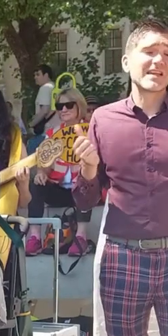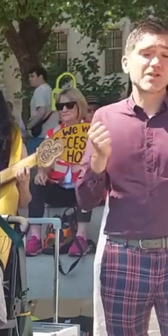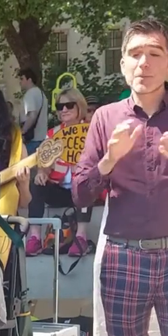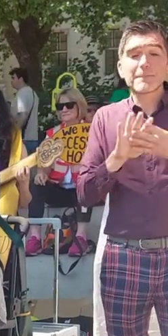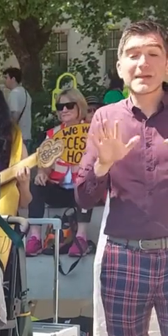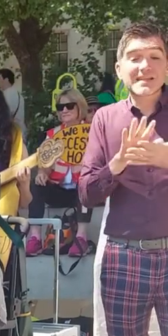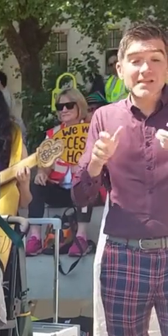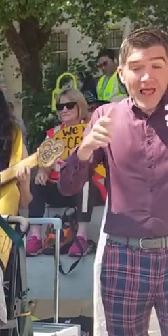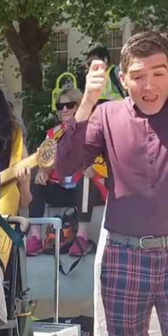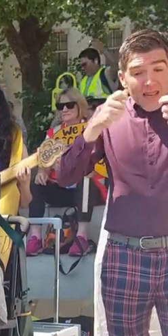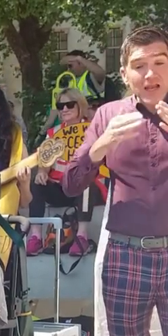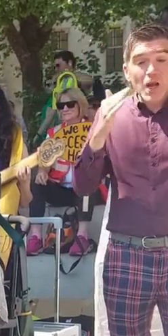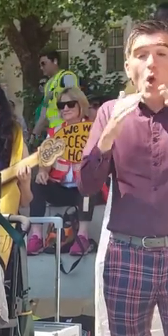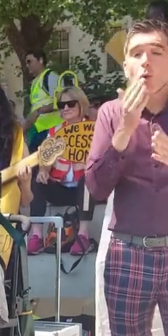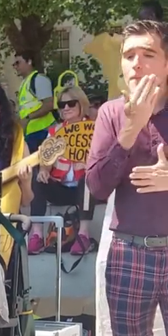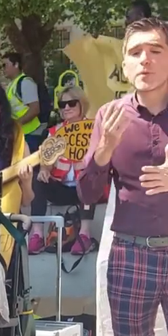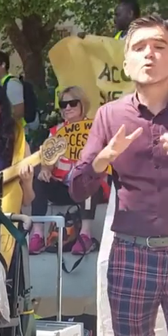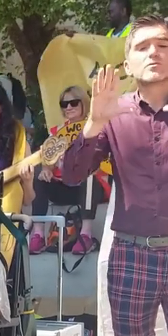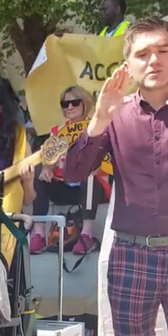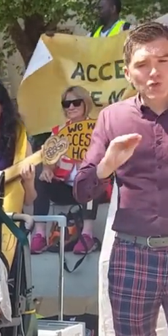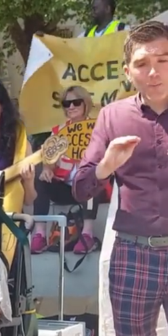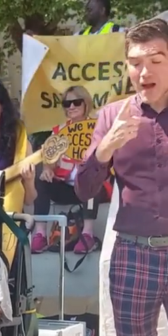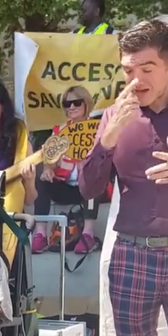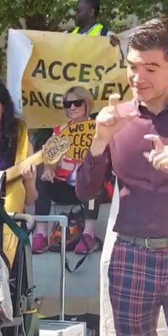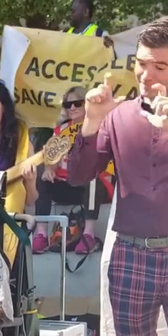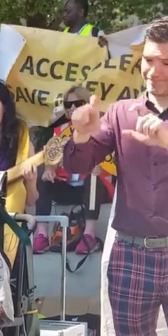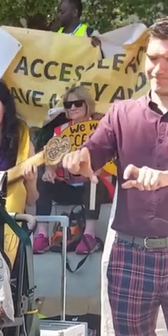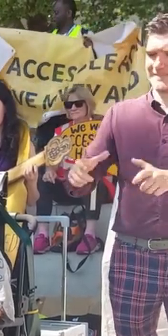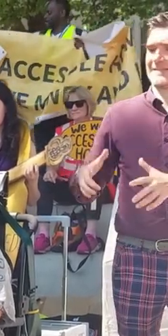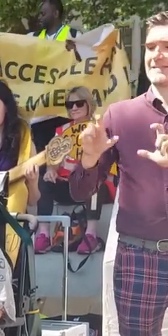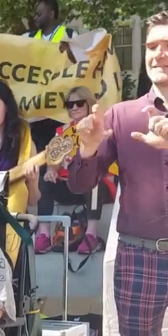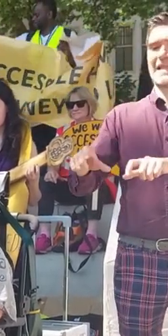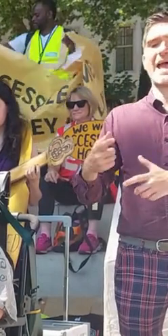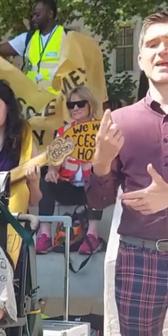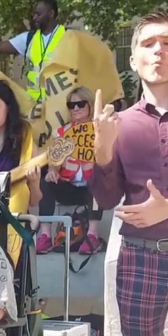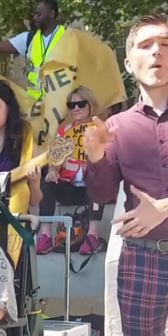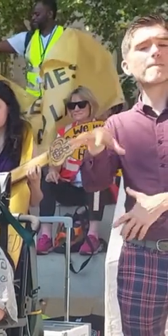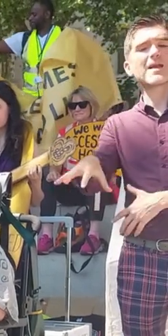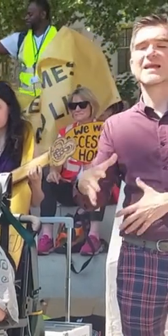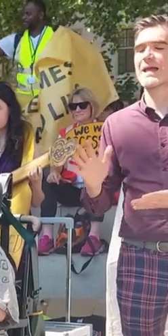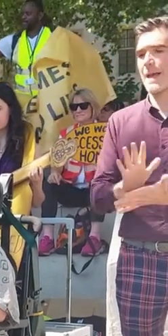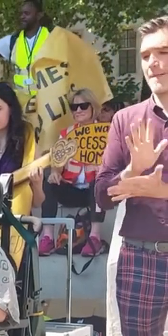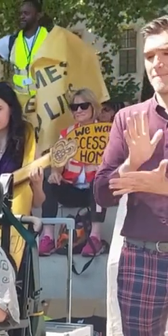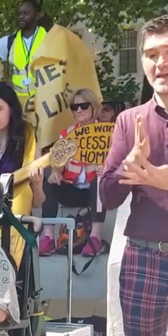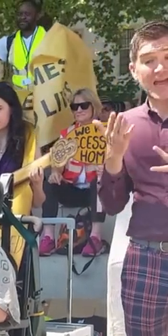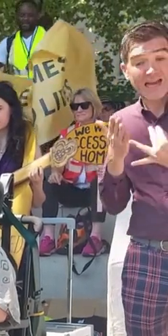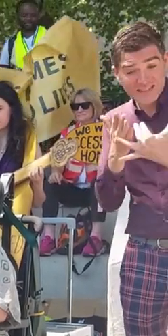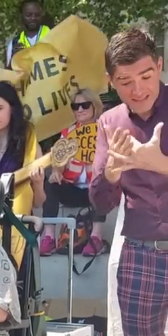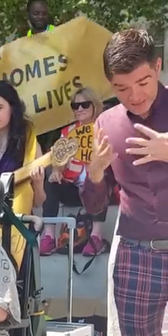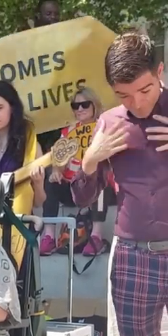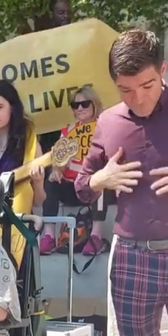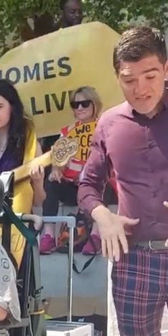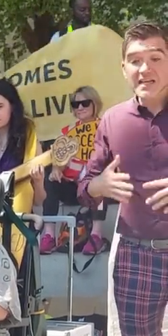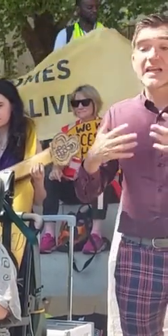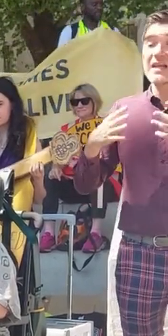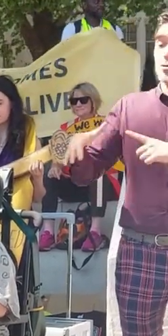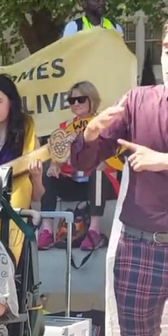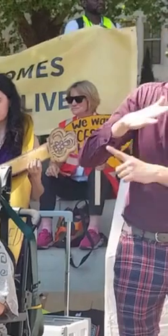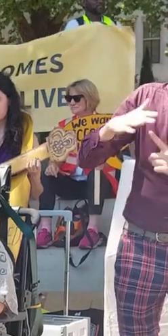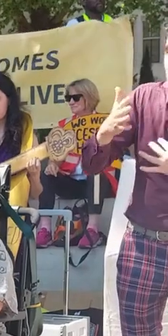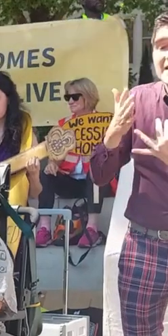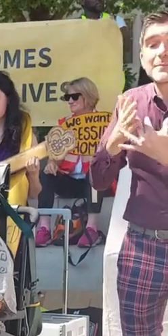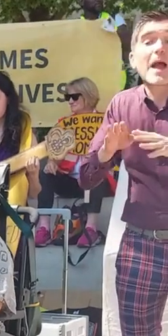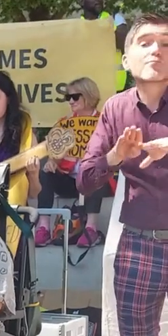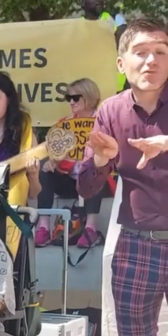legally homeless. I could finally settle in a place that was accessible in many ways, not just physically, but also socially